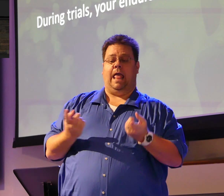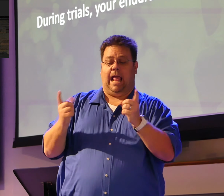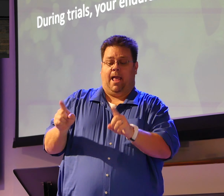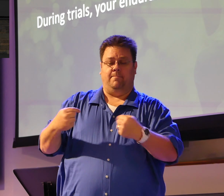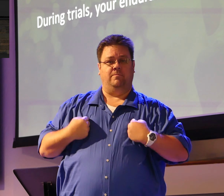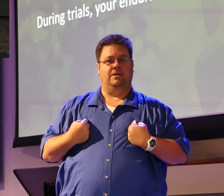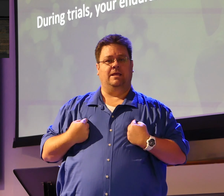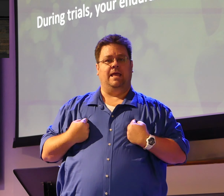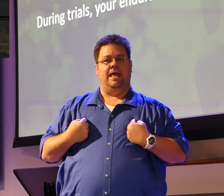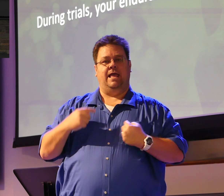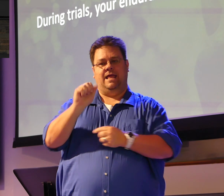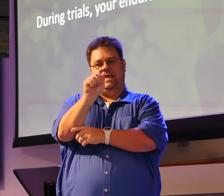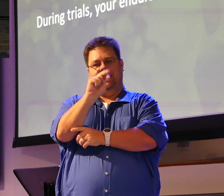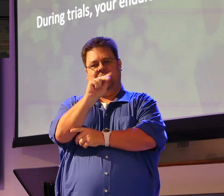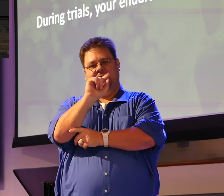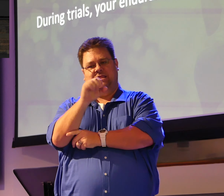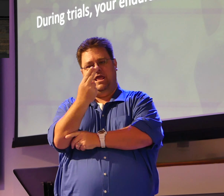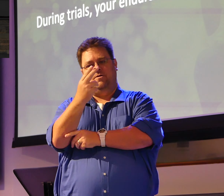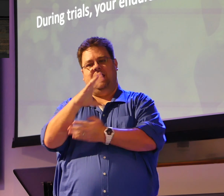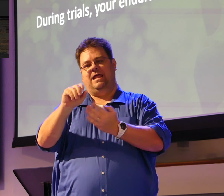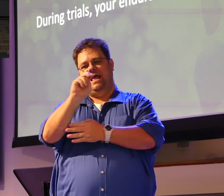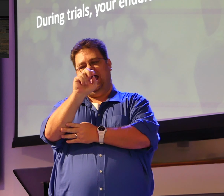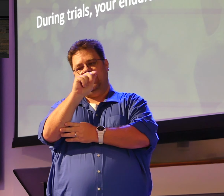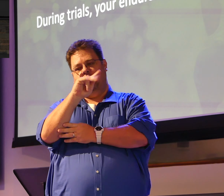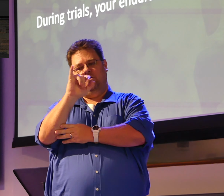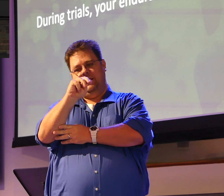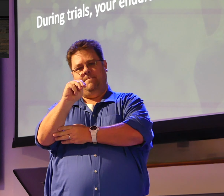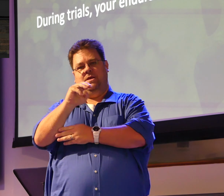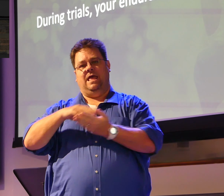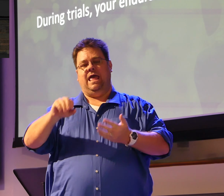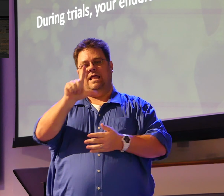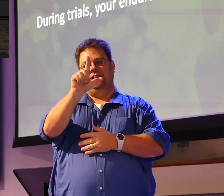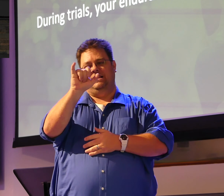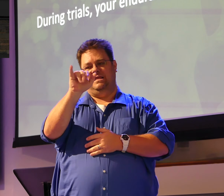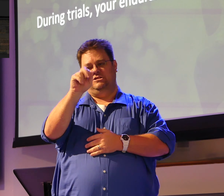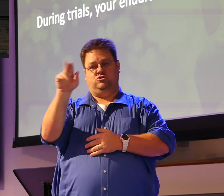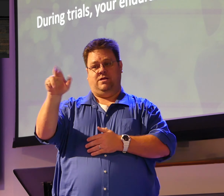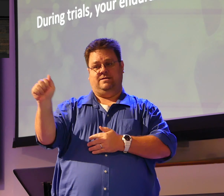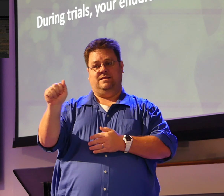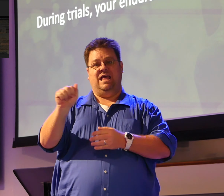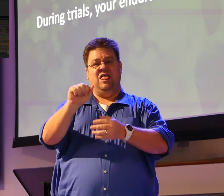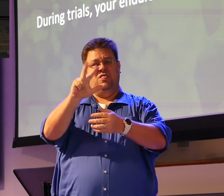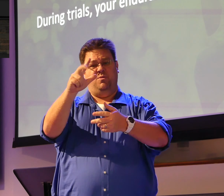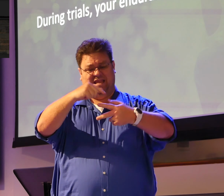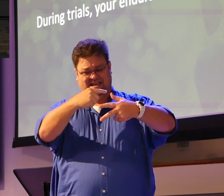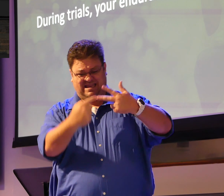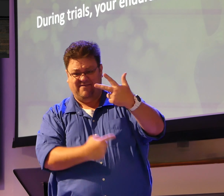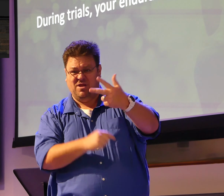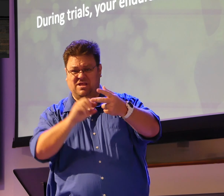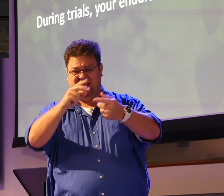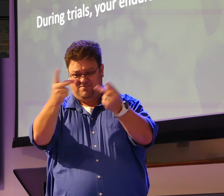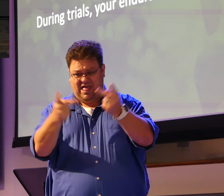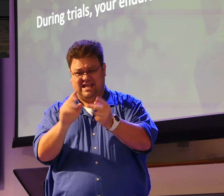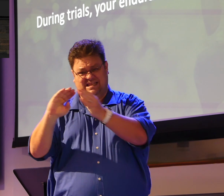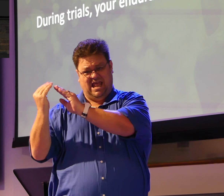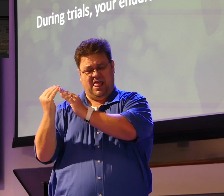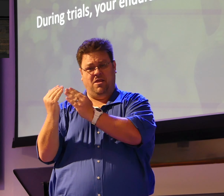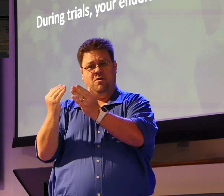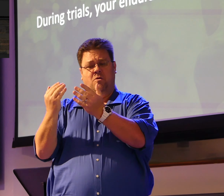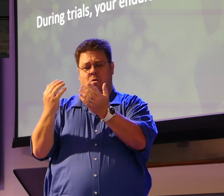which came unto me at antioch at iconium at lystra three different cities he names